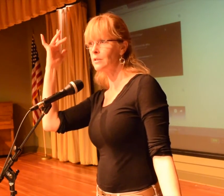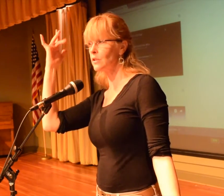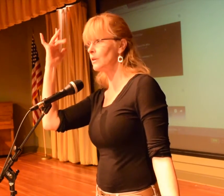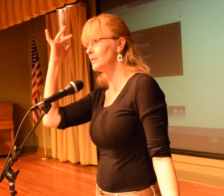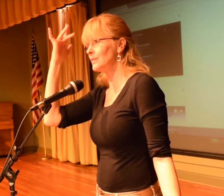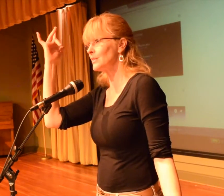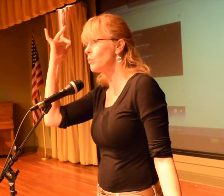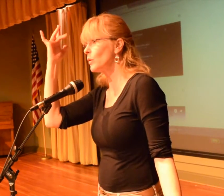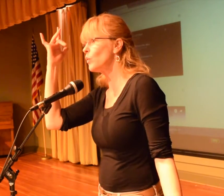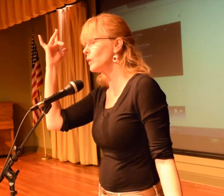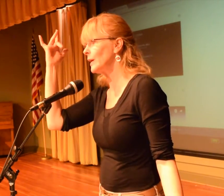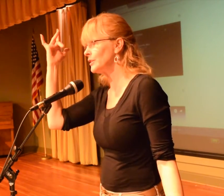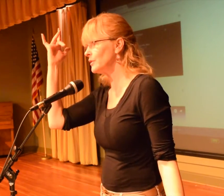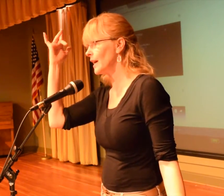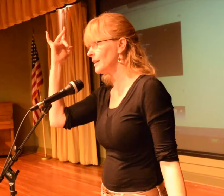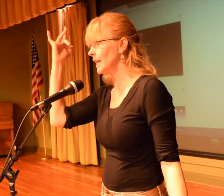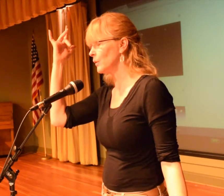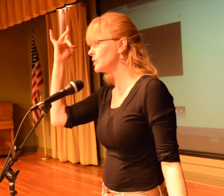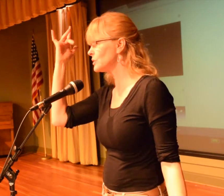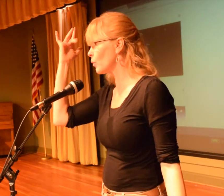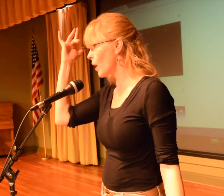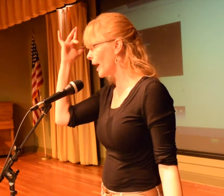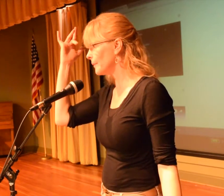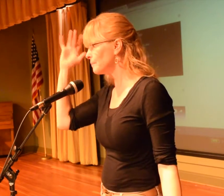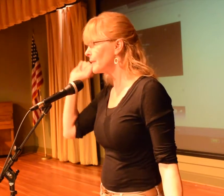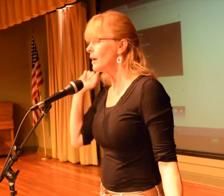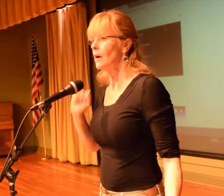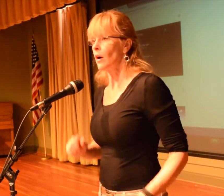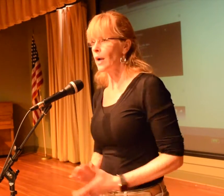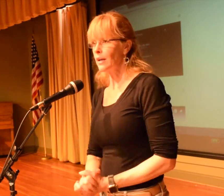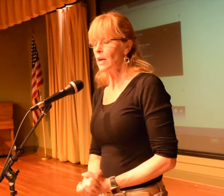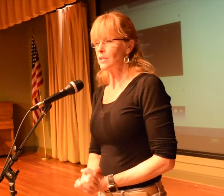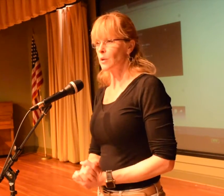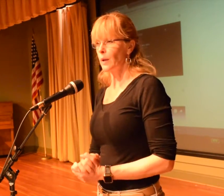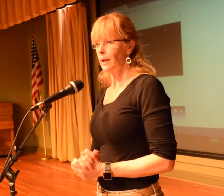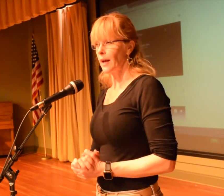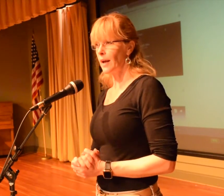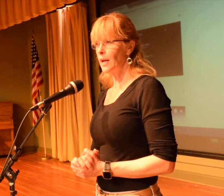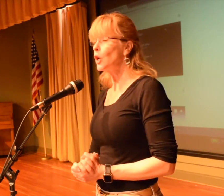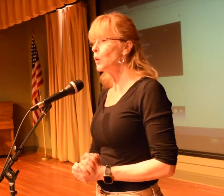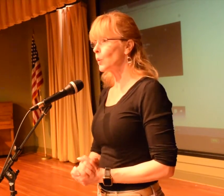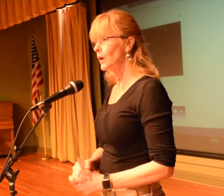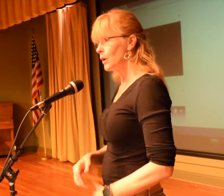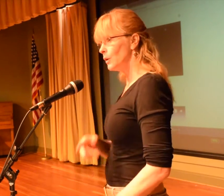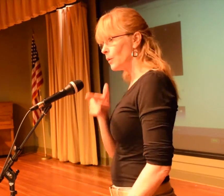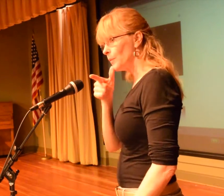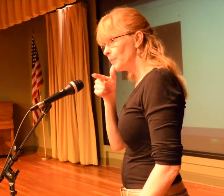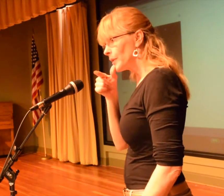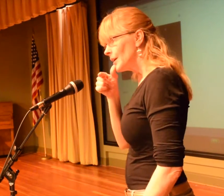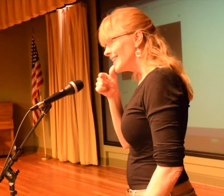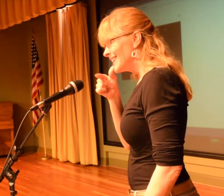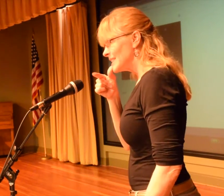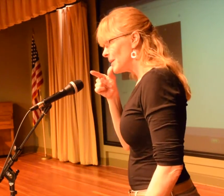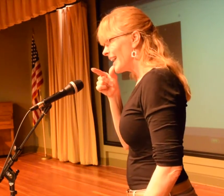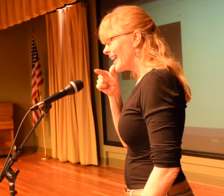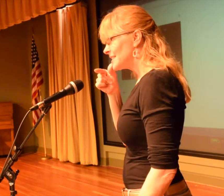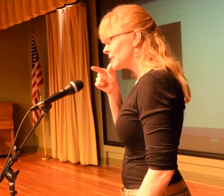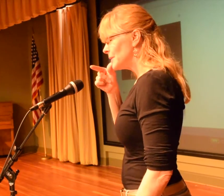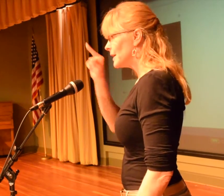So it's more than one way to do that in the language. So why? Okay, so we have, and who? Somebody asked me, it